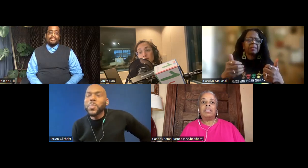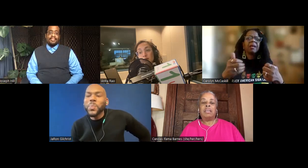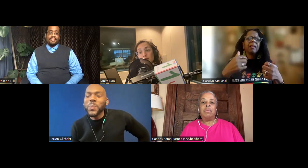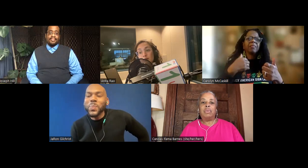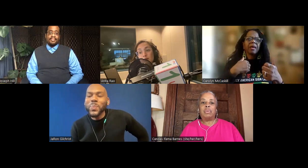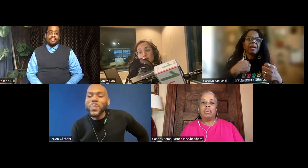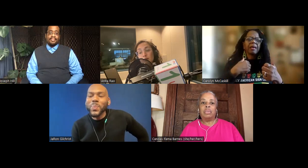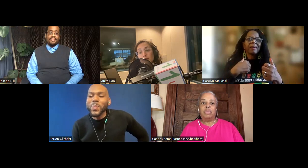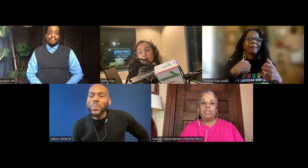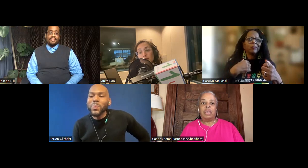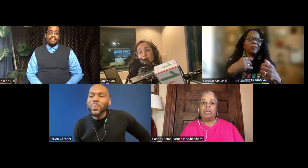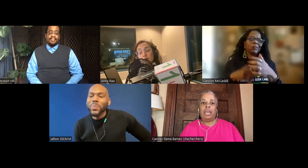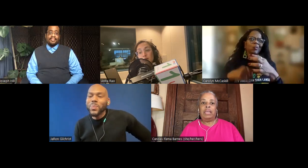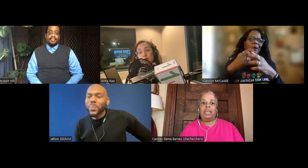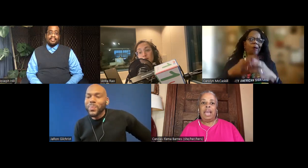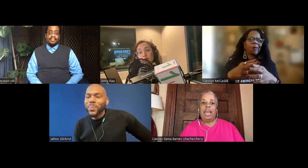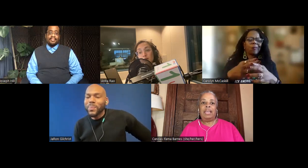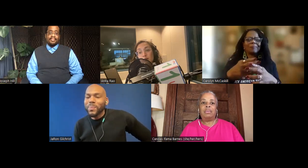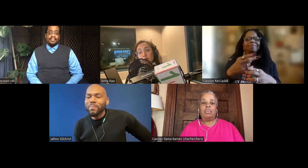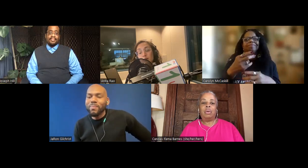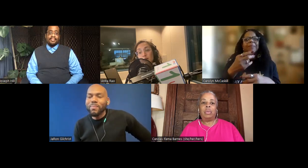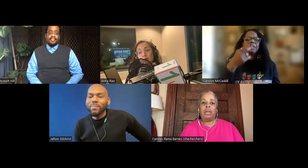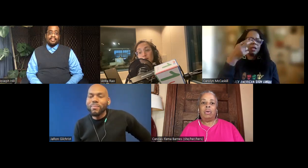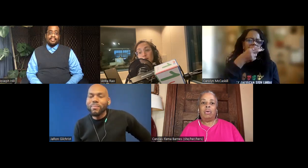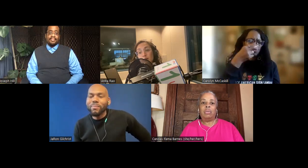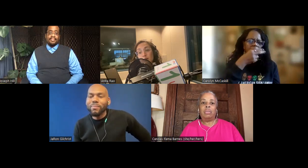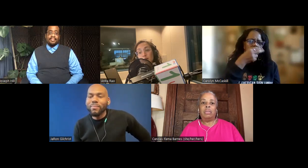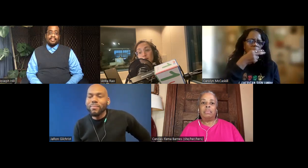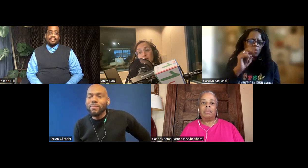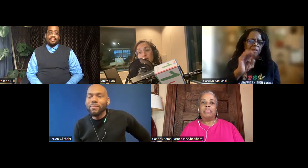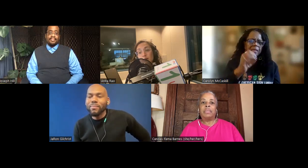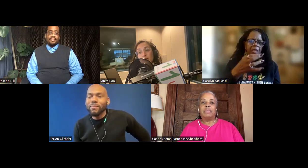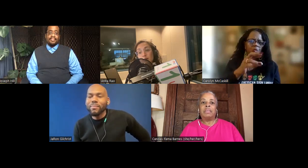And some of those schools that were segregated had what we called